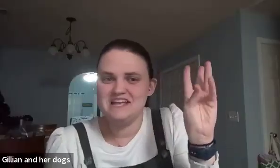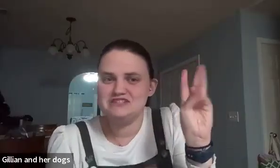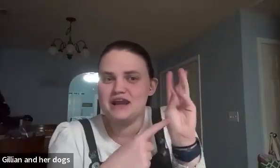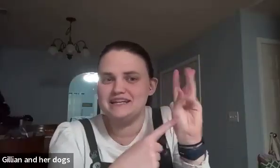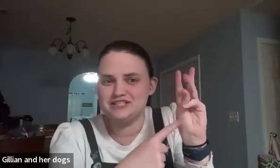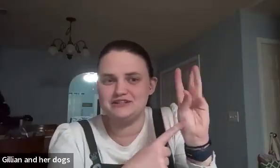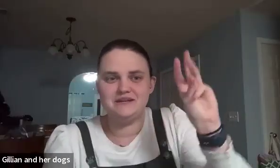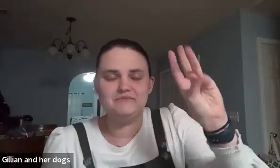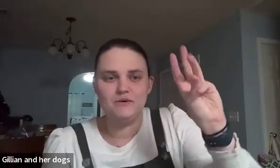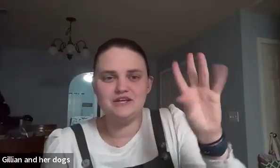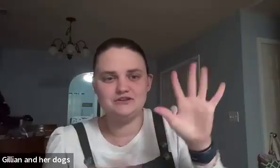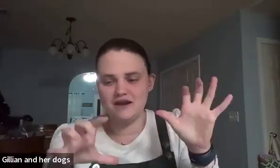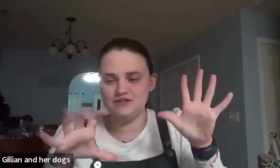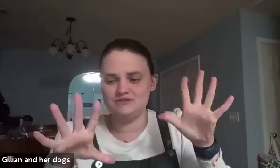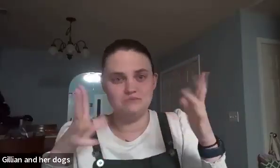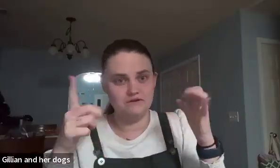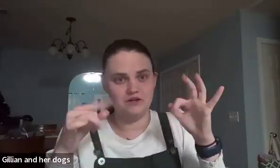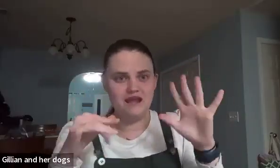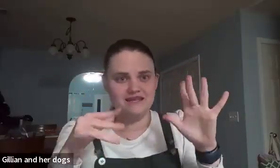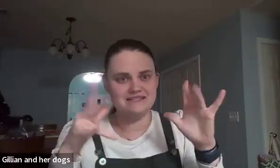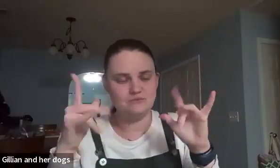it's not an issue to me. But when you're not used to moving your hands in